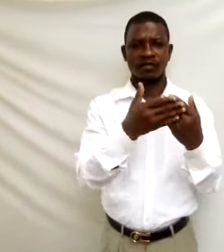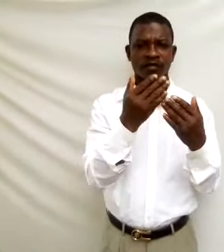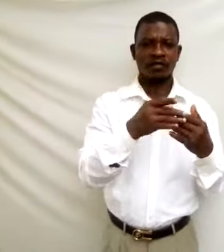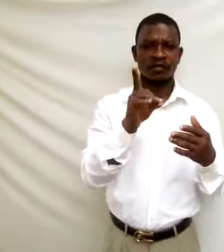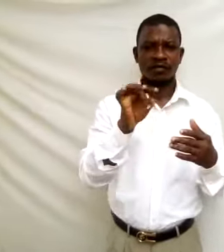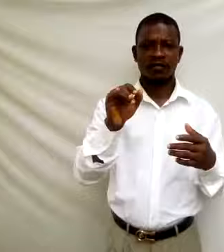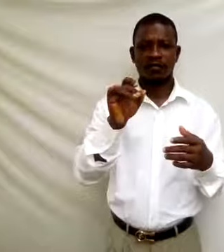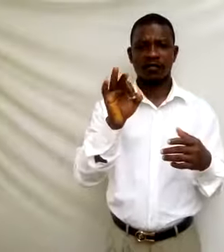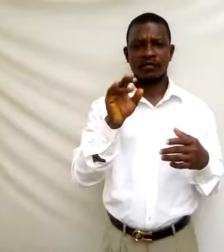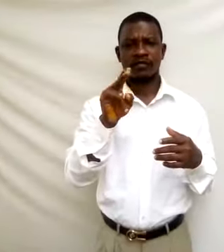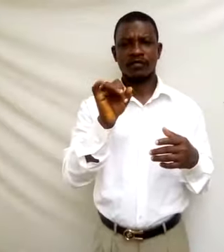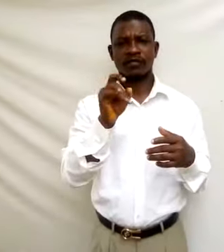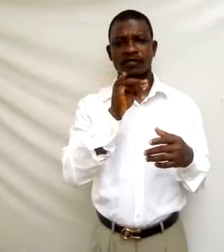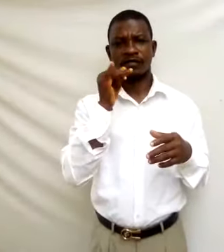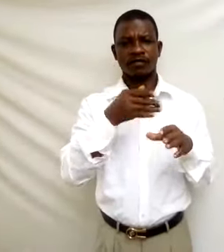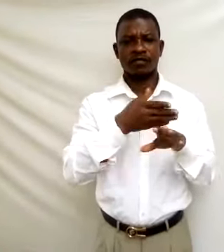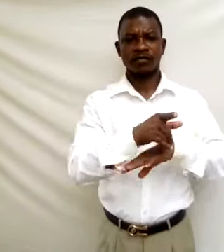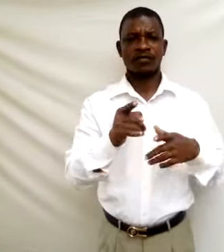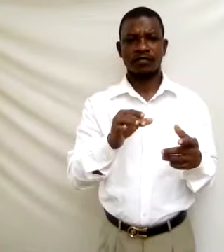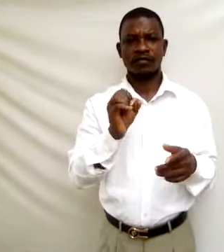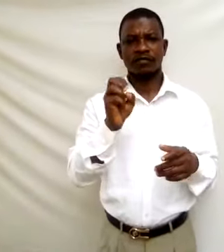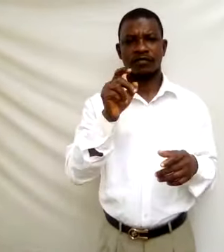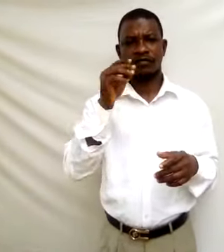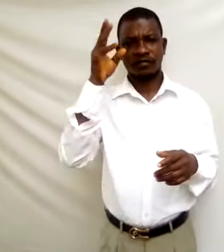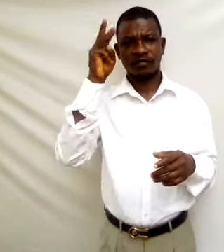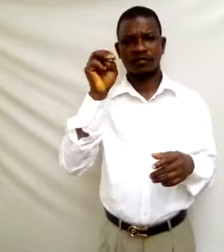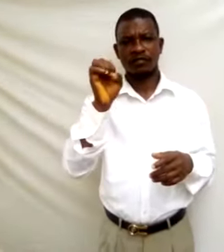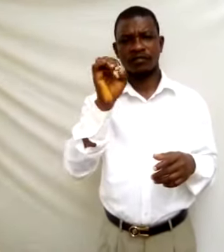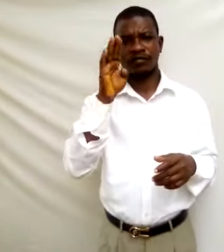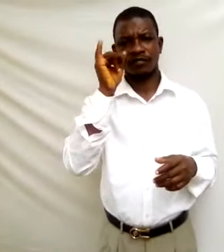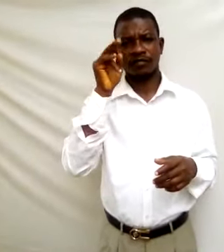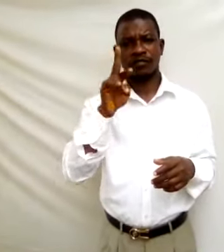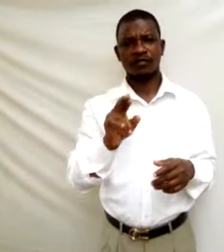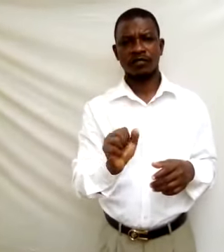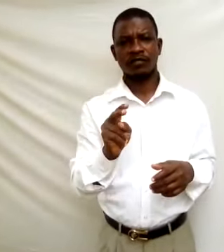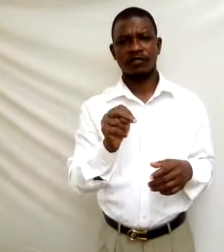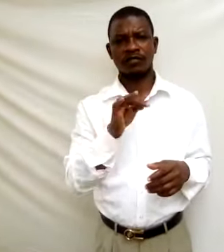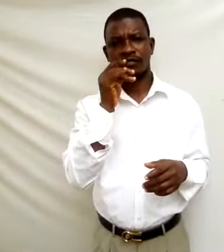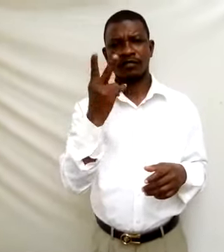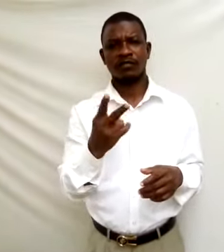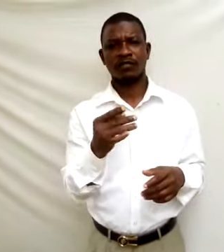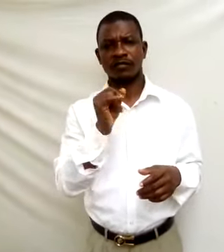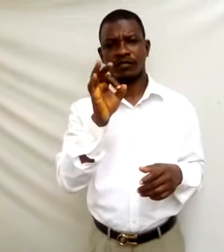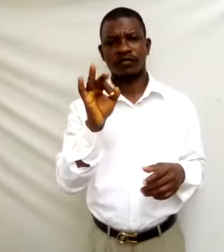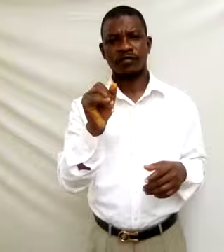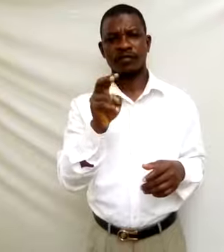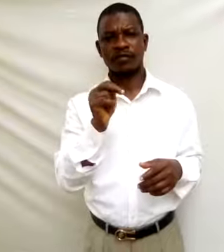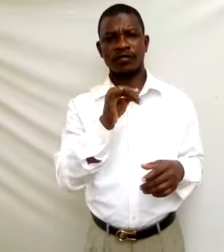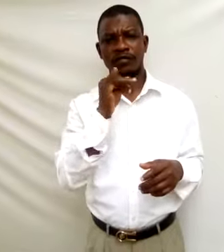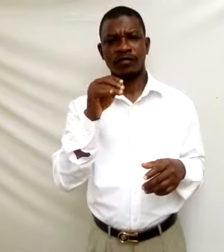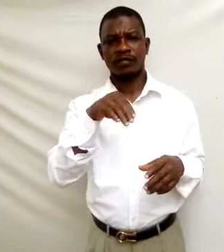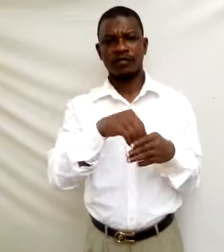of the cell membrane two flame cells in flat worms